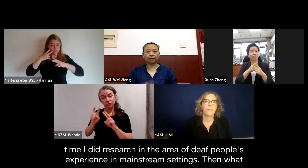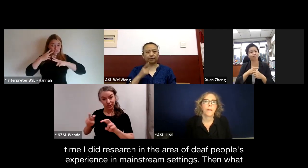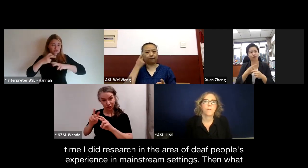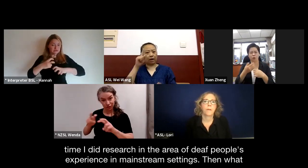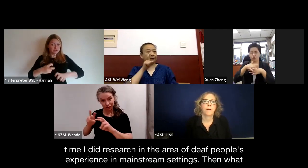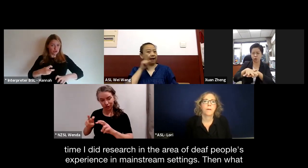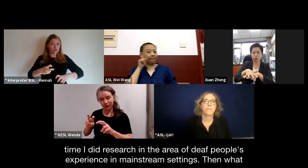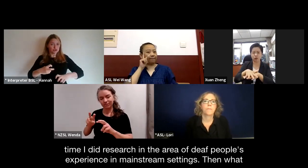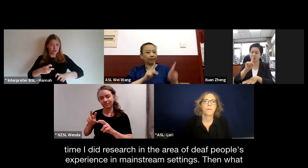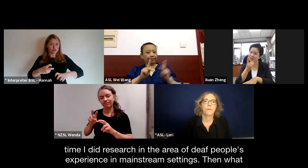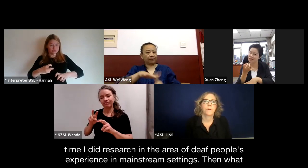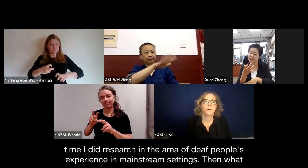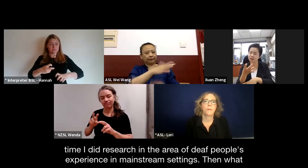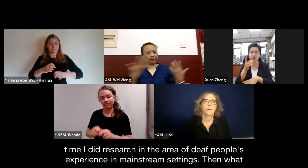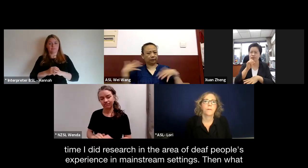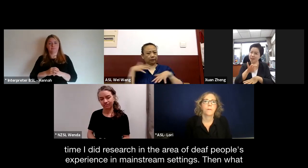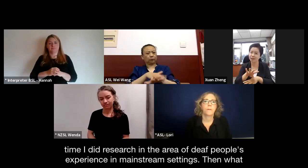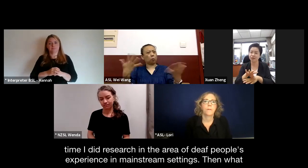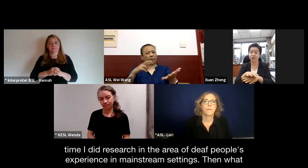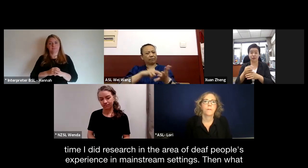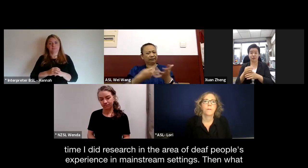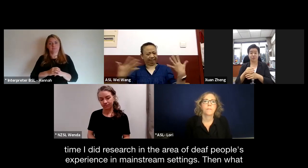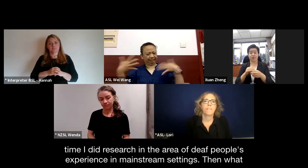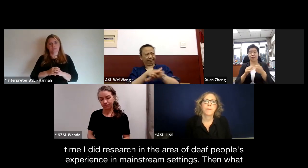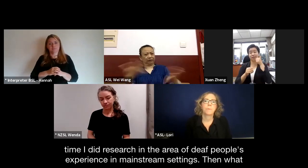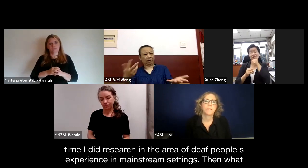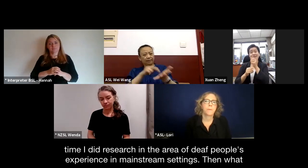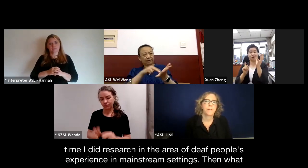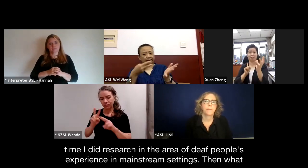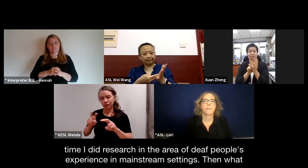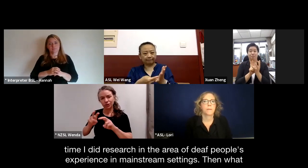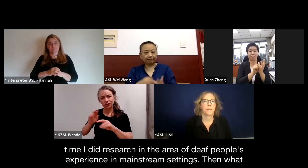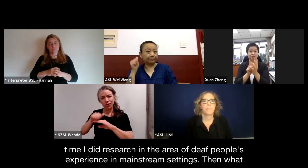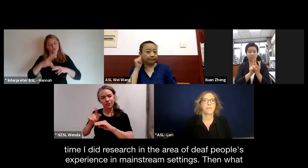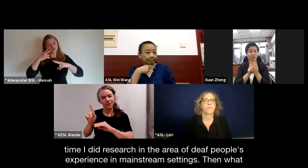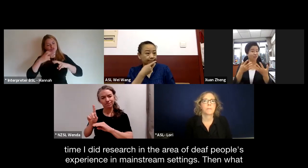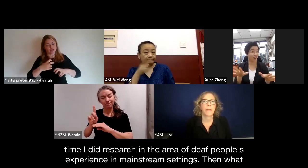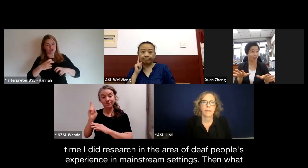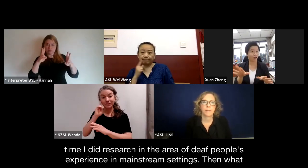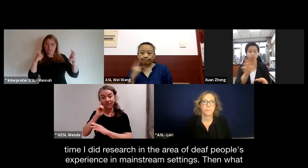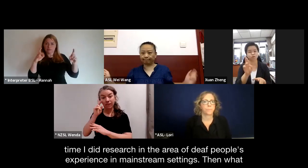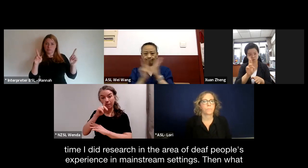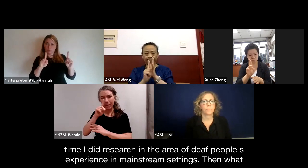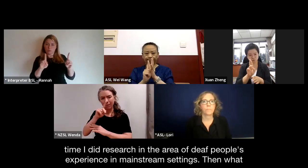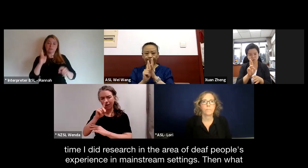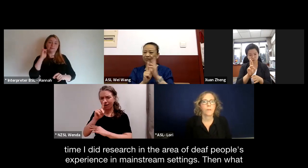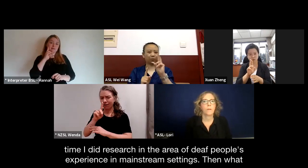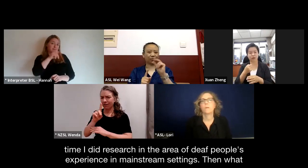research in the area of deaf people's experience in mainstream settings.